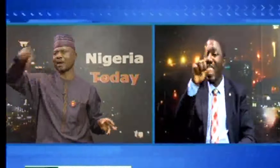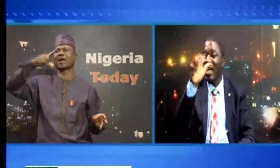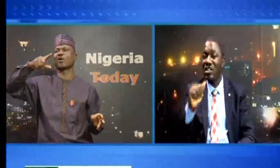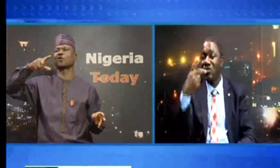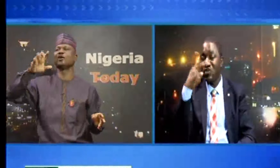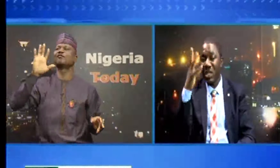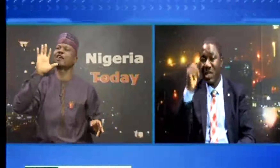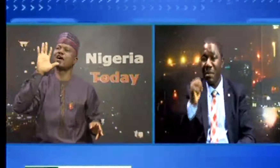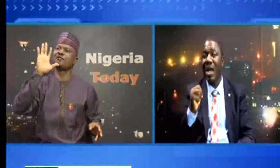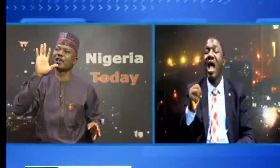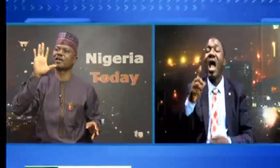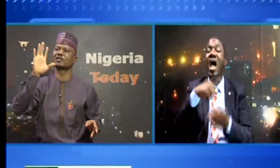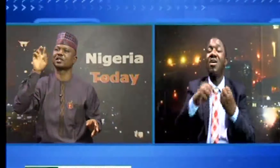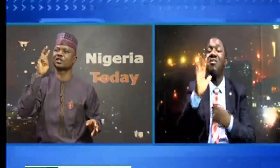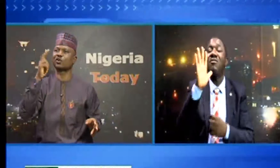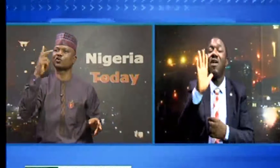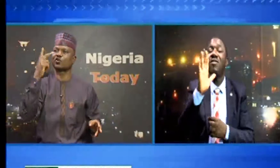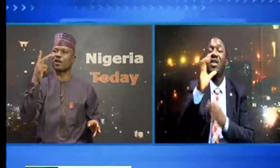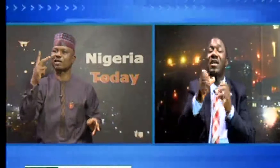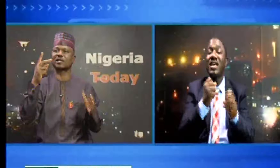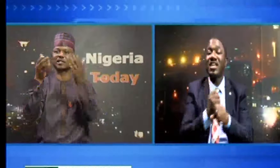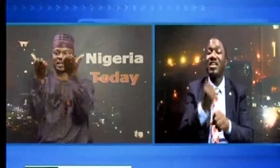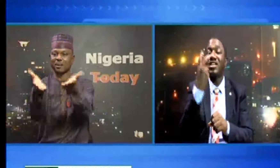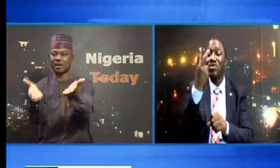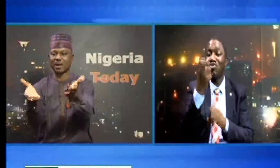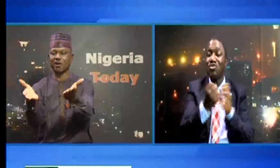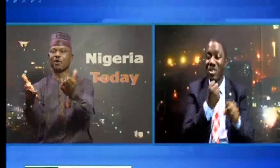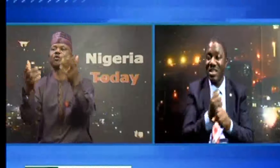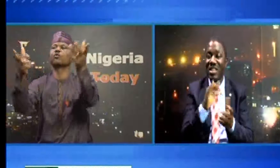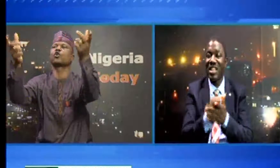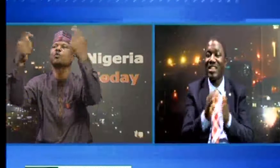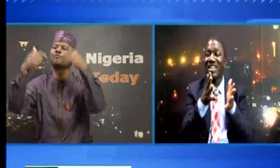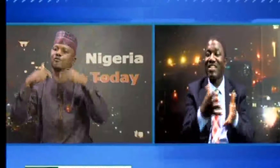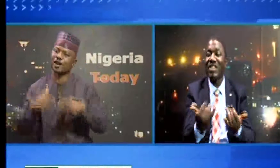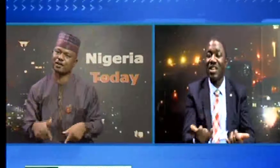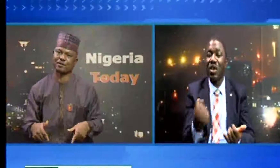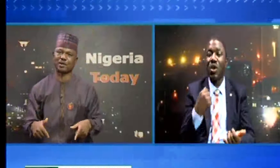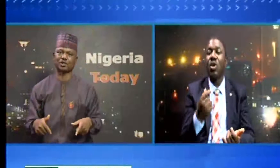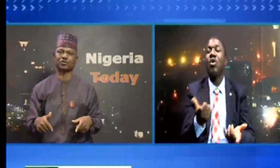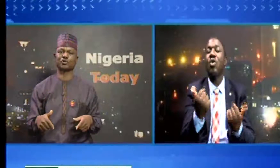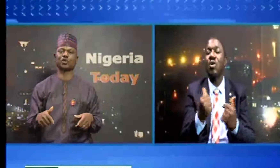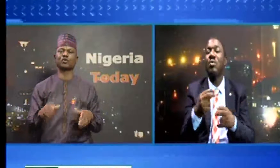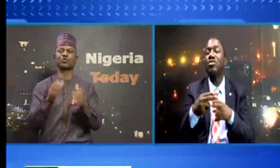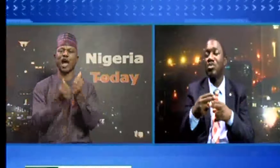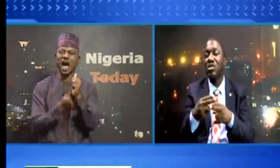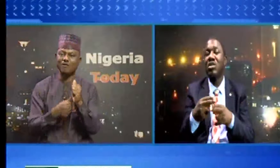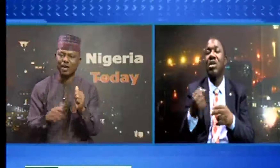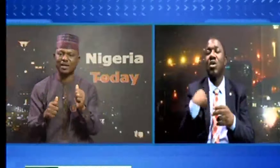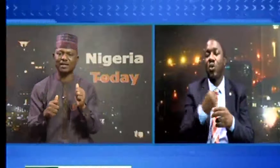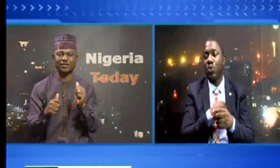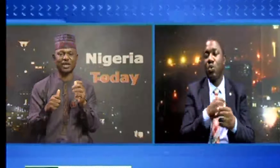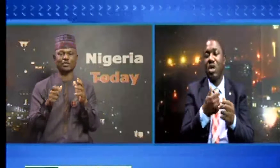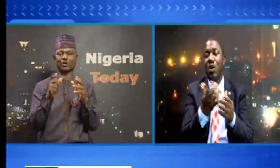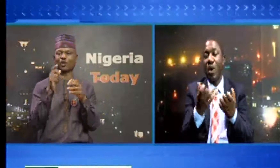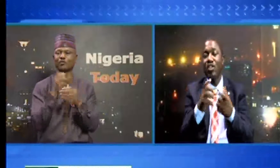them around. 5 years, the second 2 years that are remaining now will come very, very soon. So to avoid